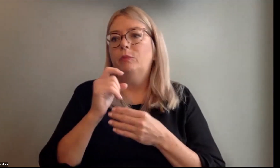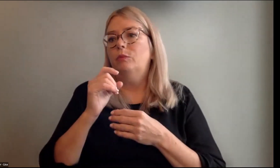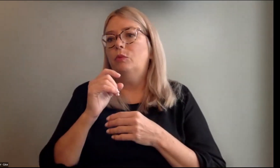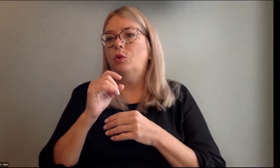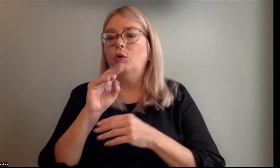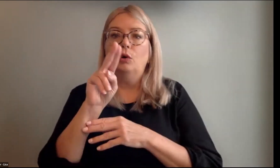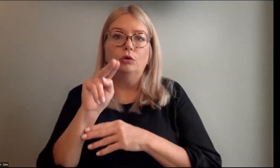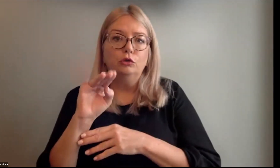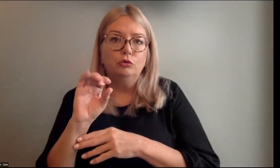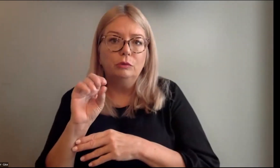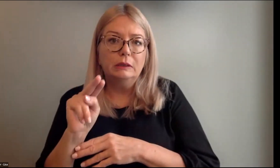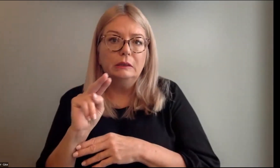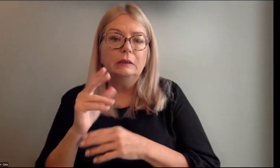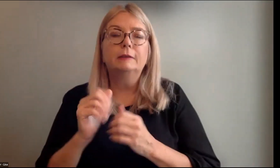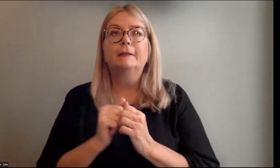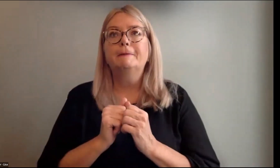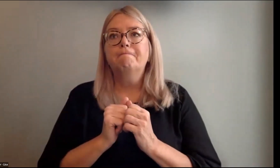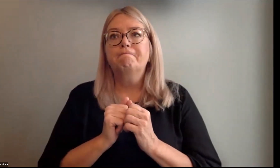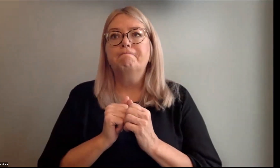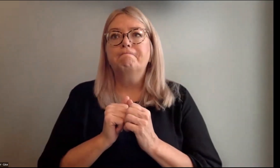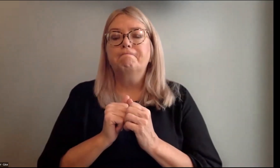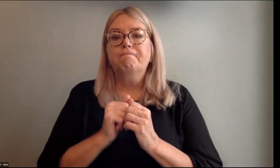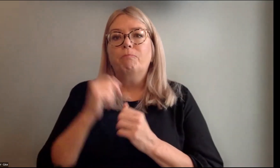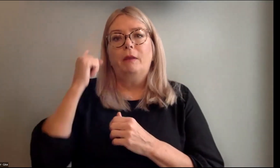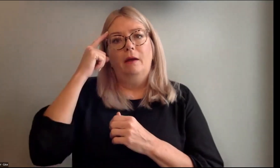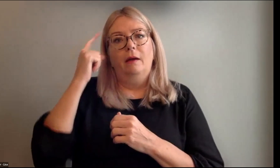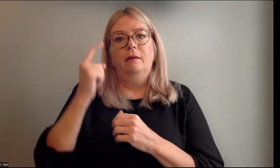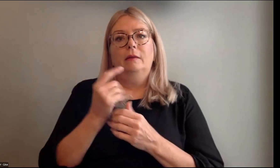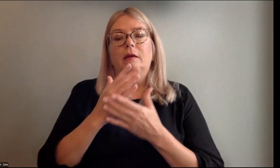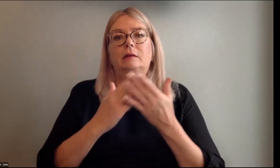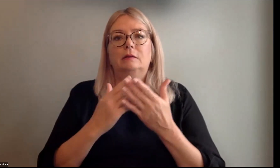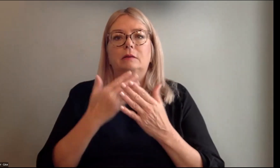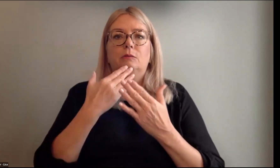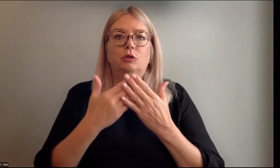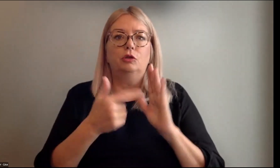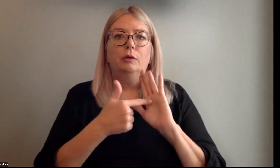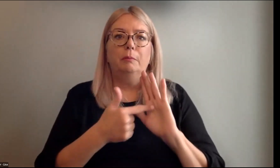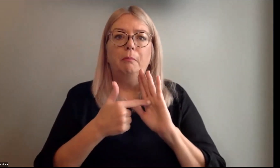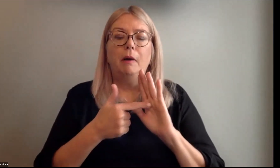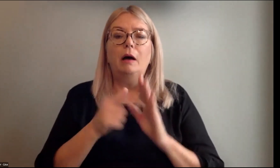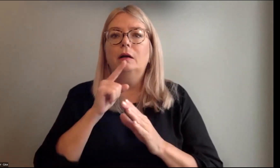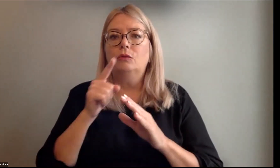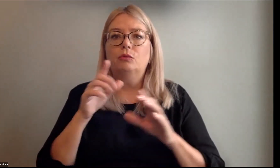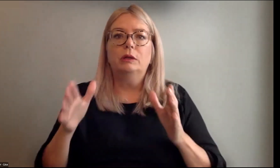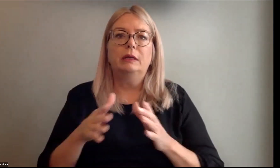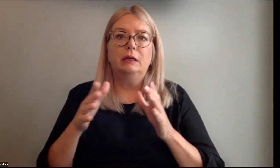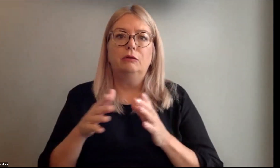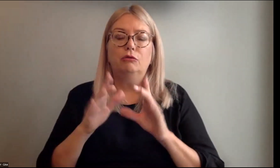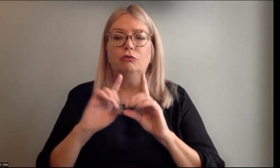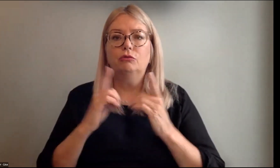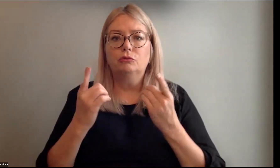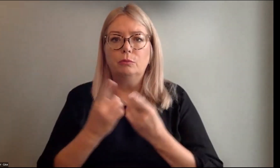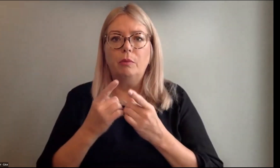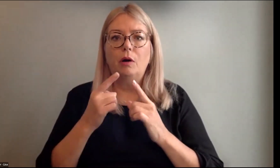undue barrier. And so, I think there are a couple good models that I would really encourage the department